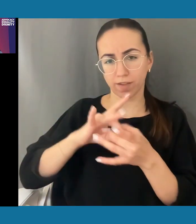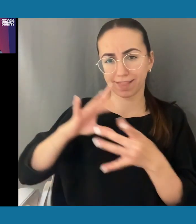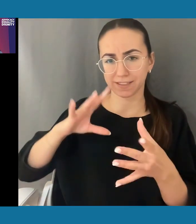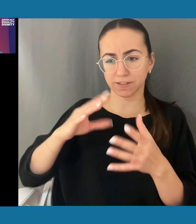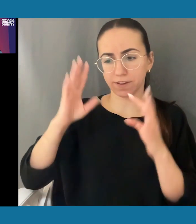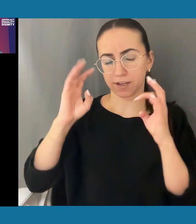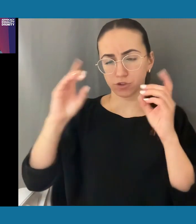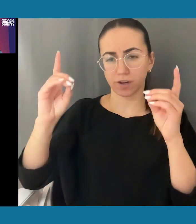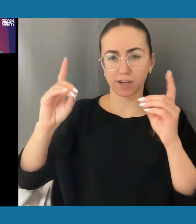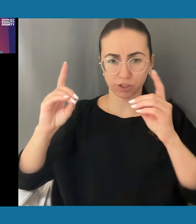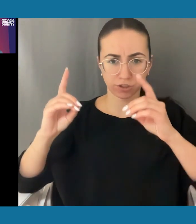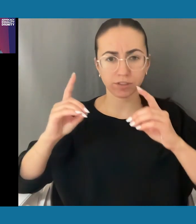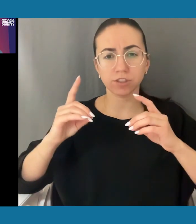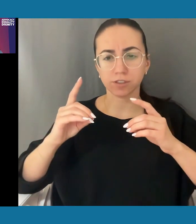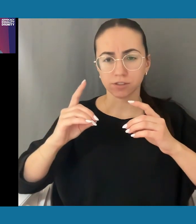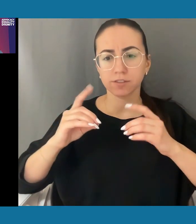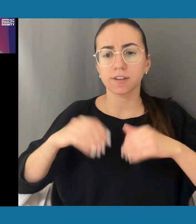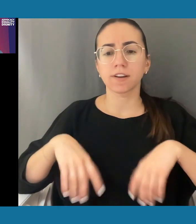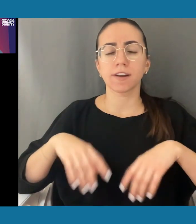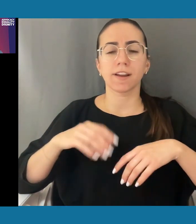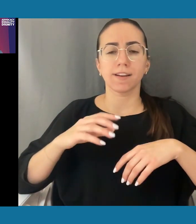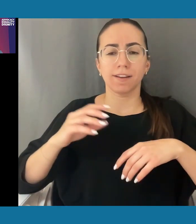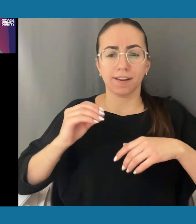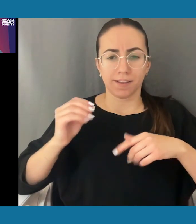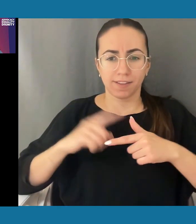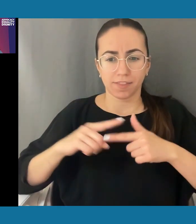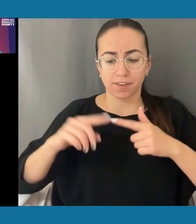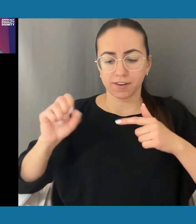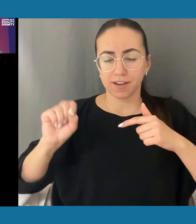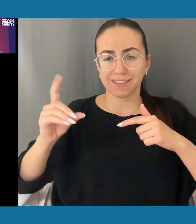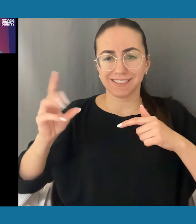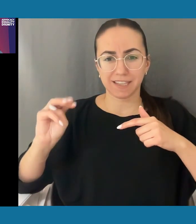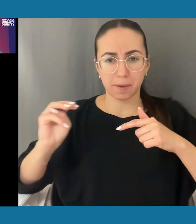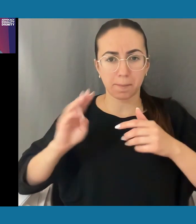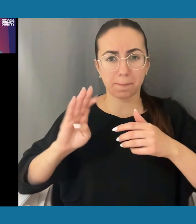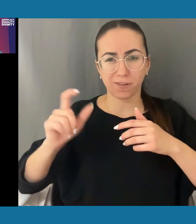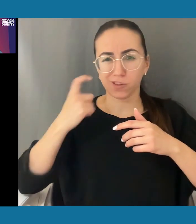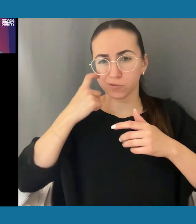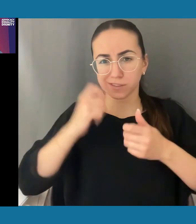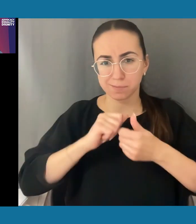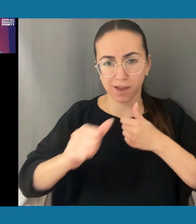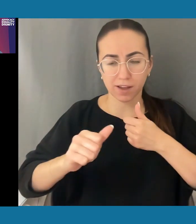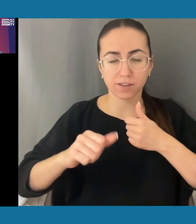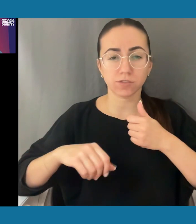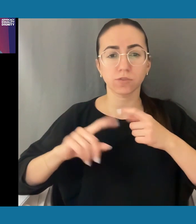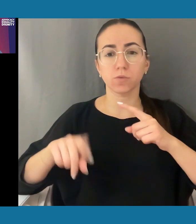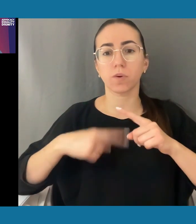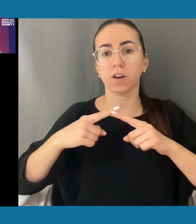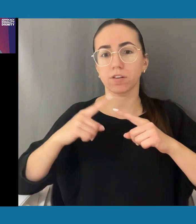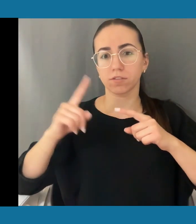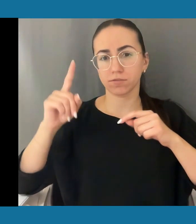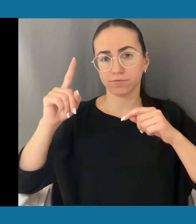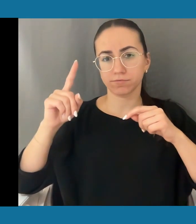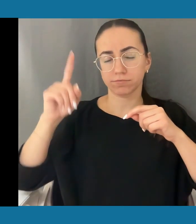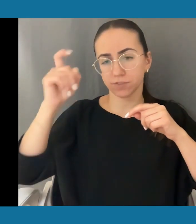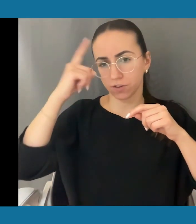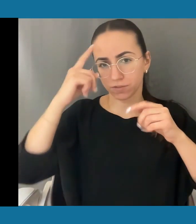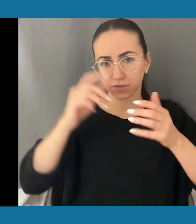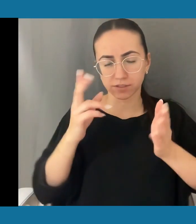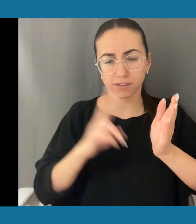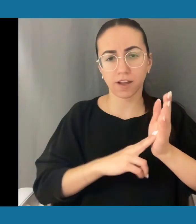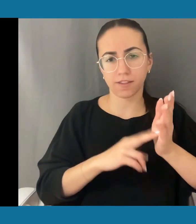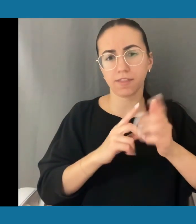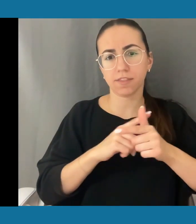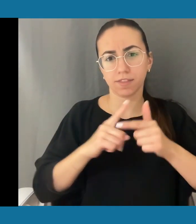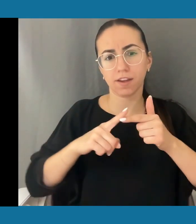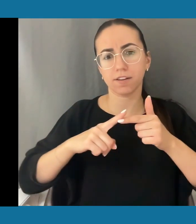that Olivia mentioned. And with the SDM bill that just passed, once it's signed by the governor, SDM will be in that